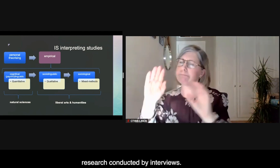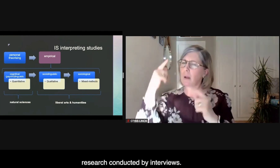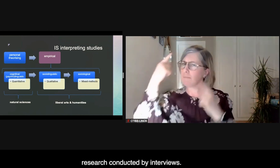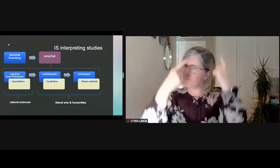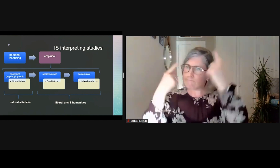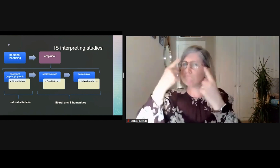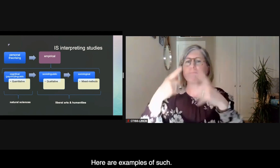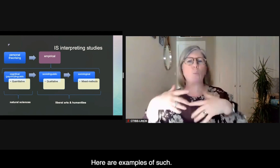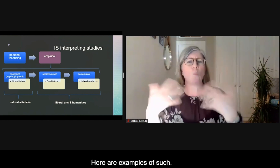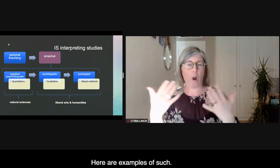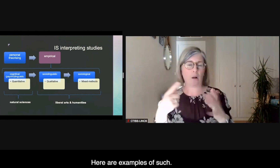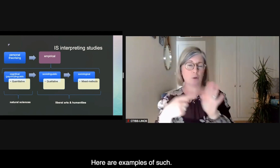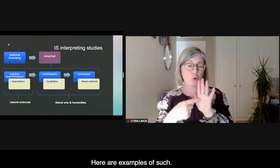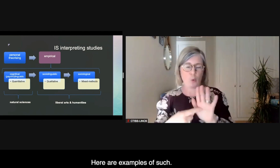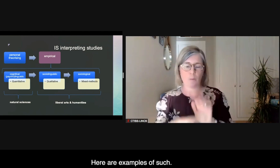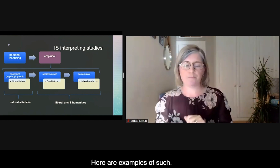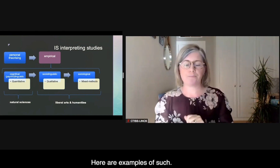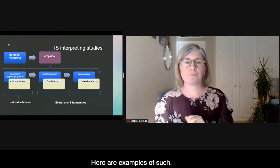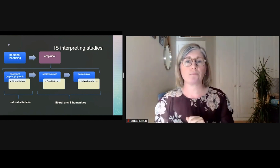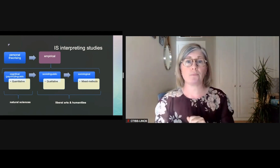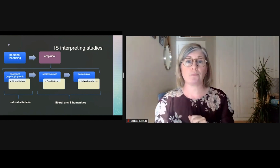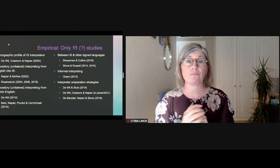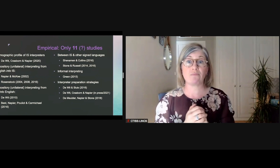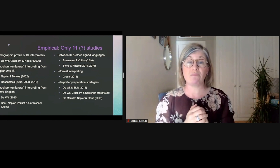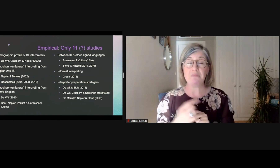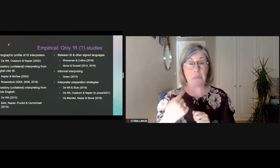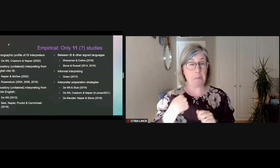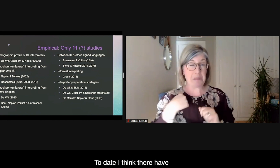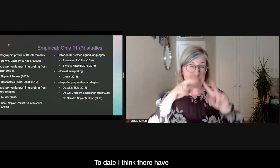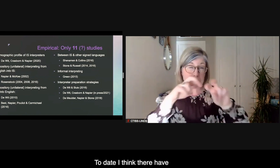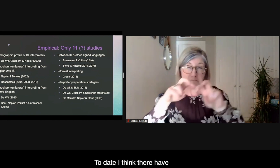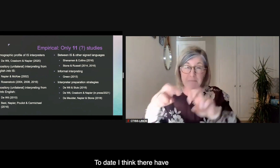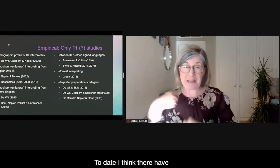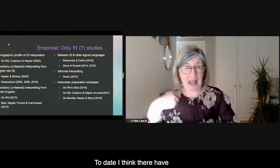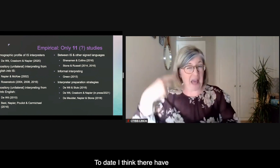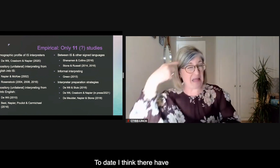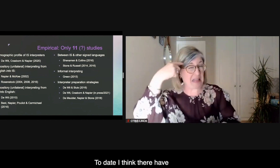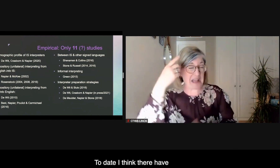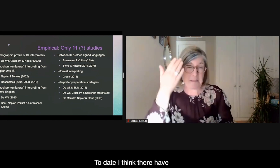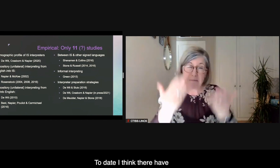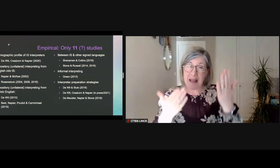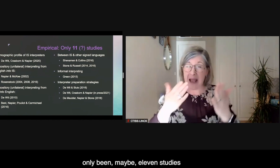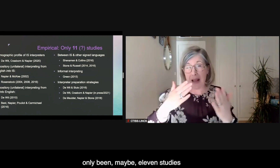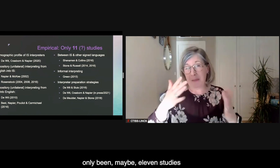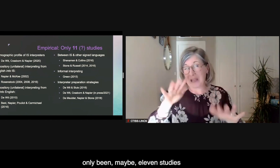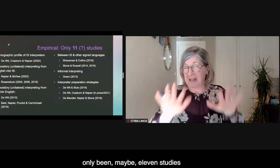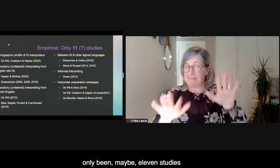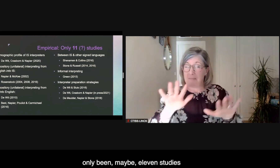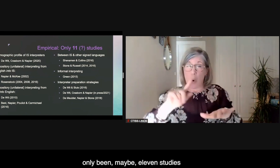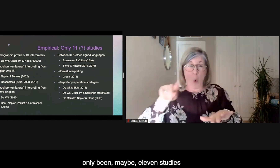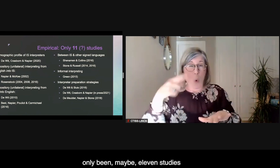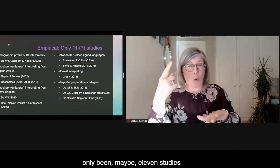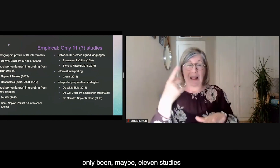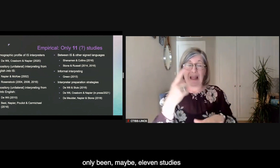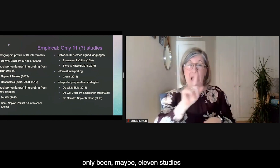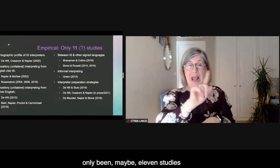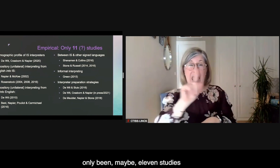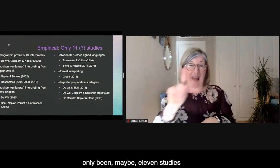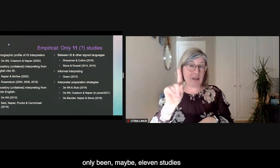research conducted by interviews. Here are examples of such. To date, I think there have only been maybe 11 studies